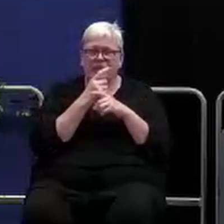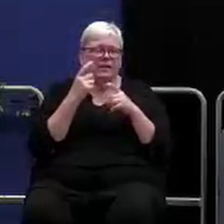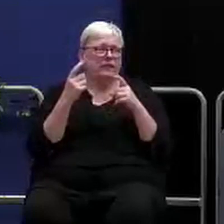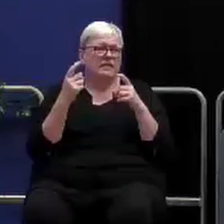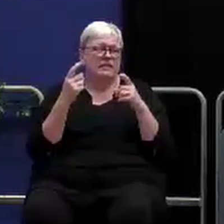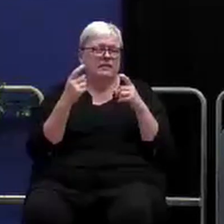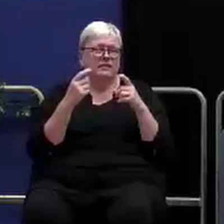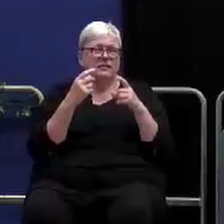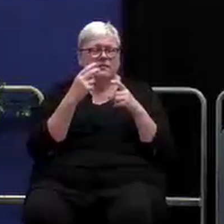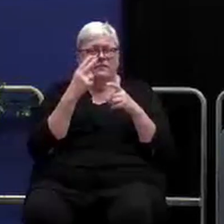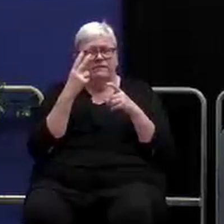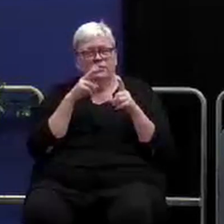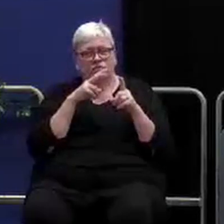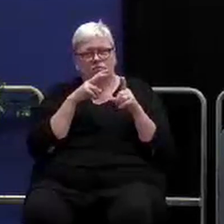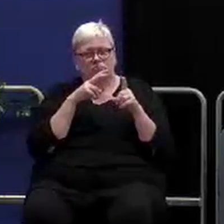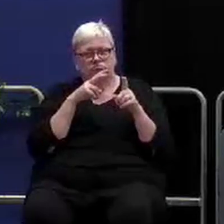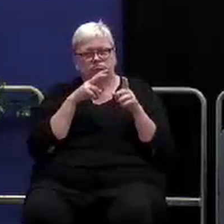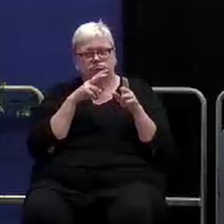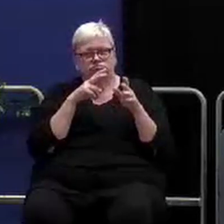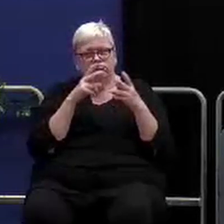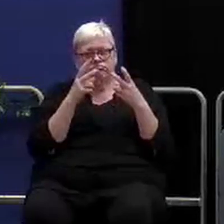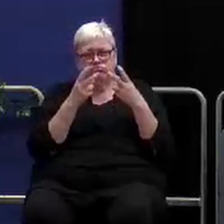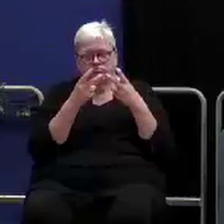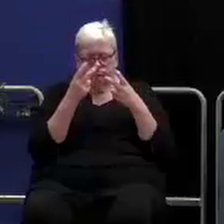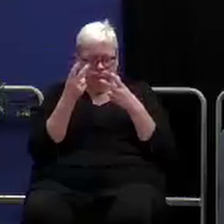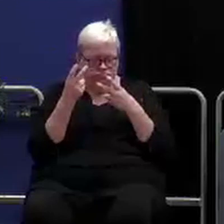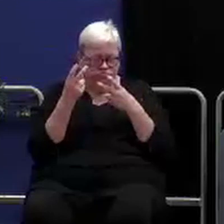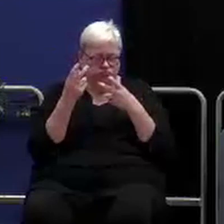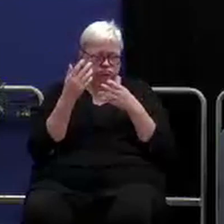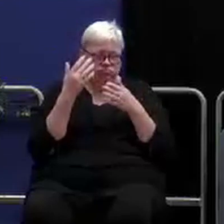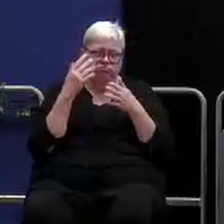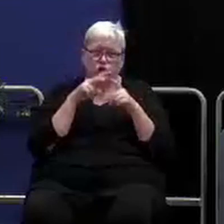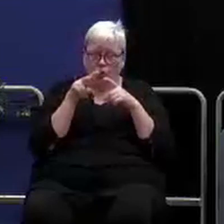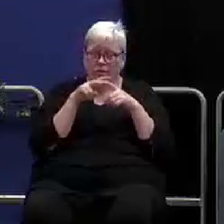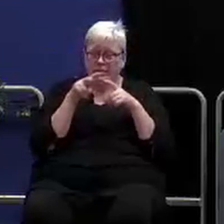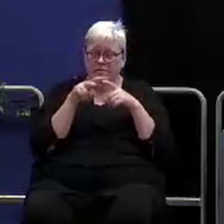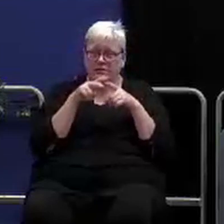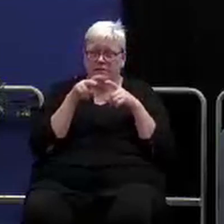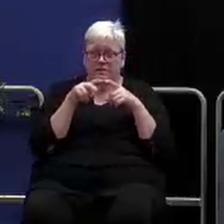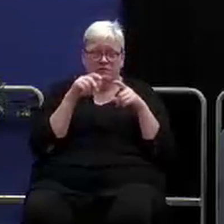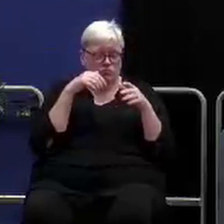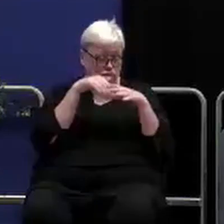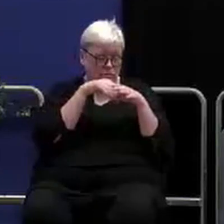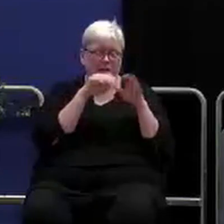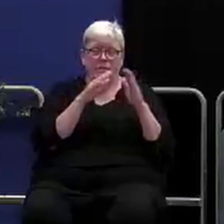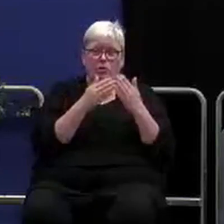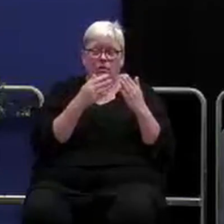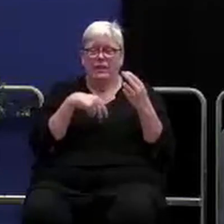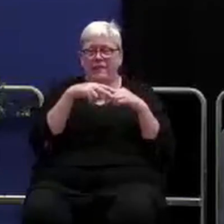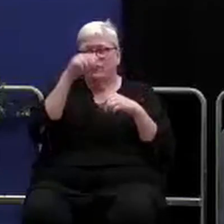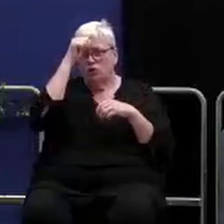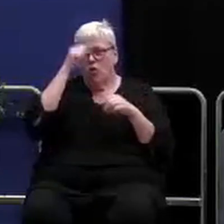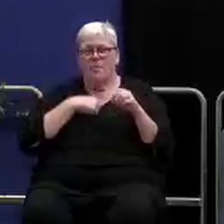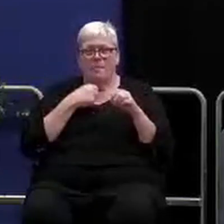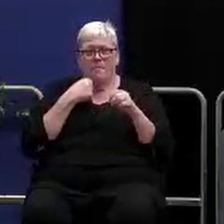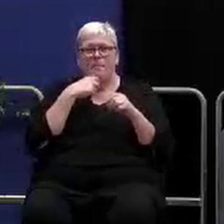there are two jokes, one of which other people think is funny, one no one else thinks is funny, but there are a couple like turns of phrase that if you know my voice are